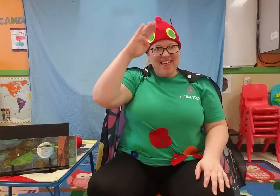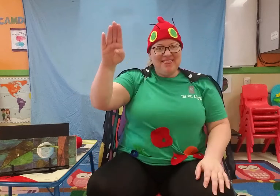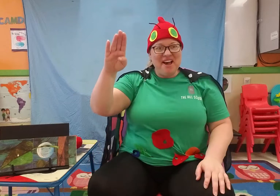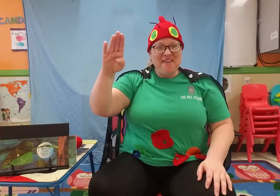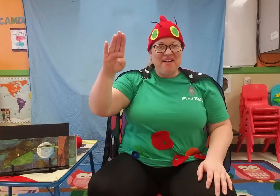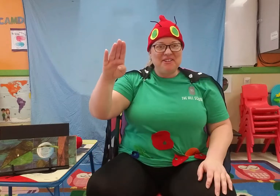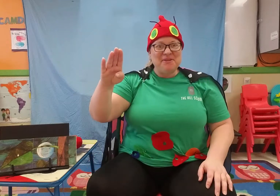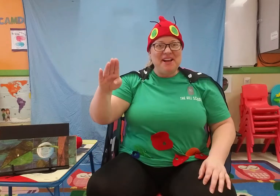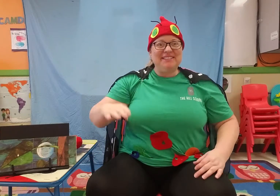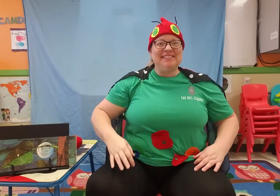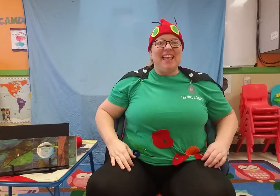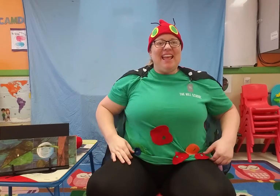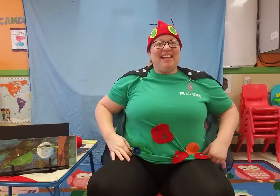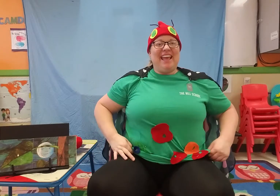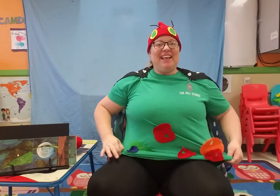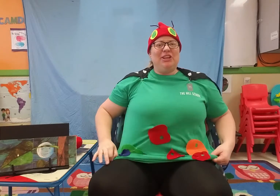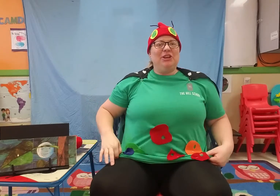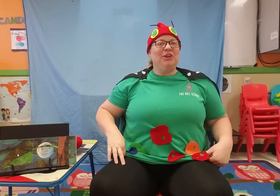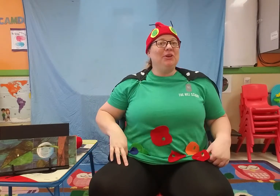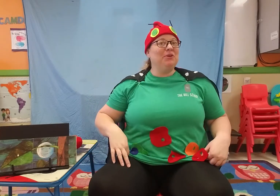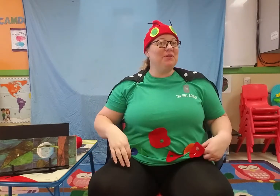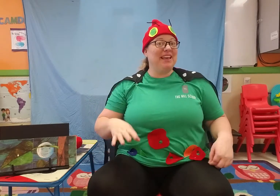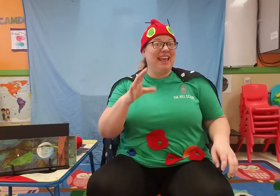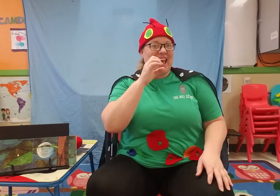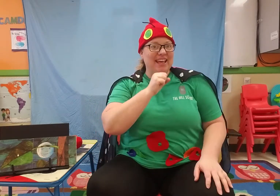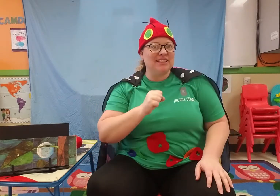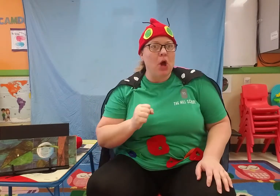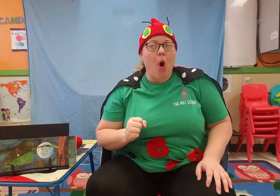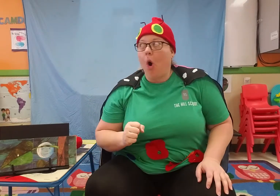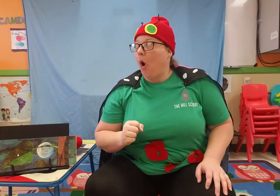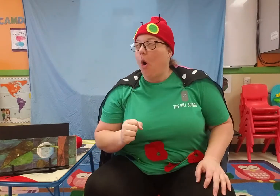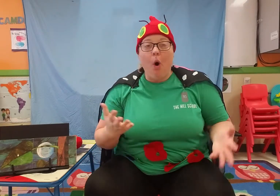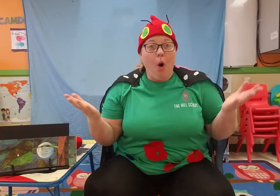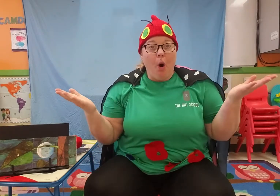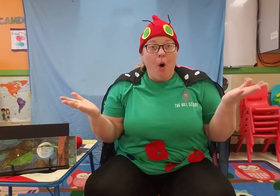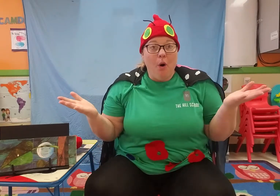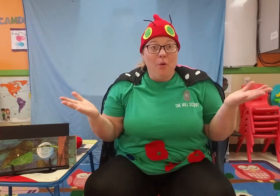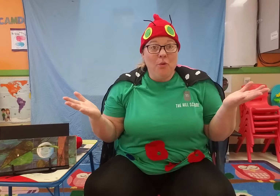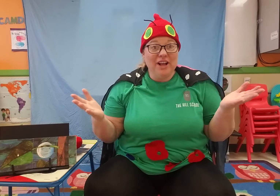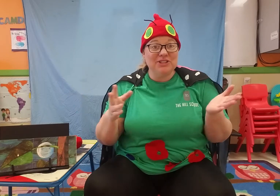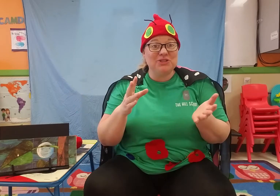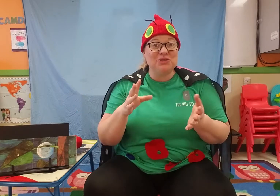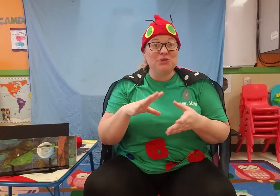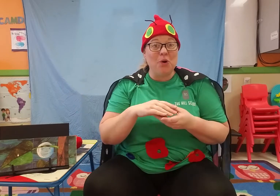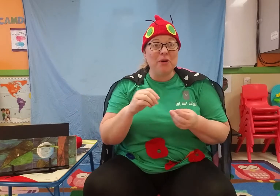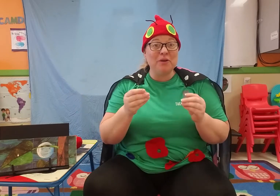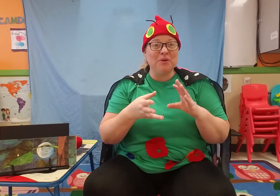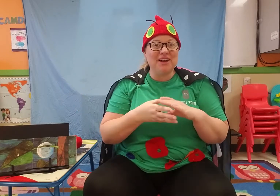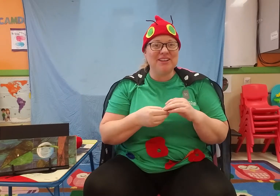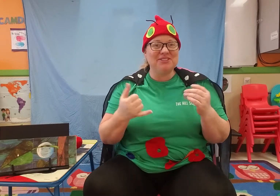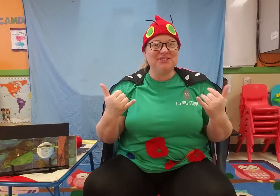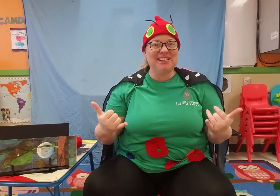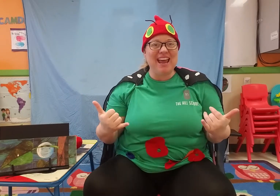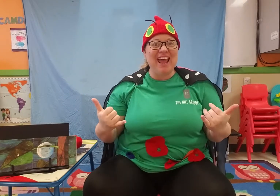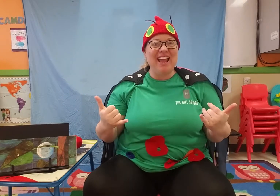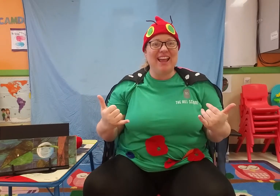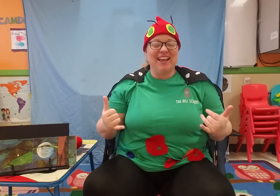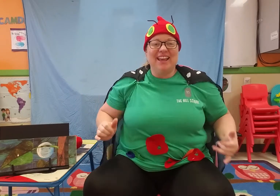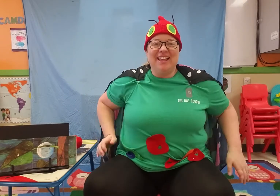Hello, everyone. Can you guess what story we're going to do today?